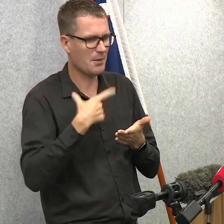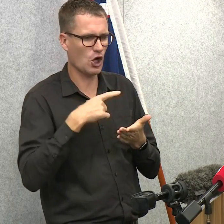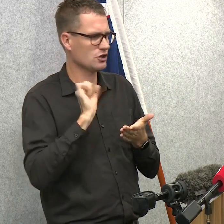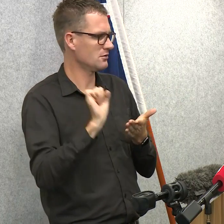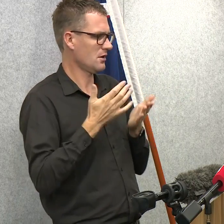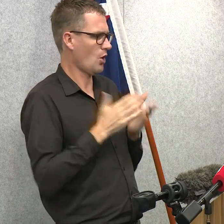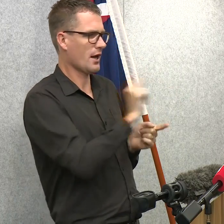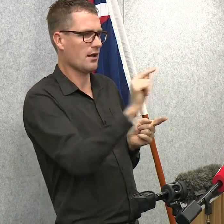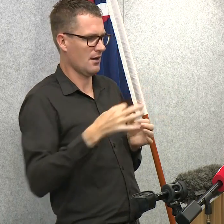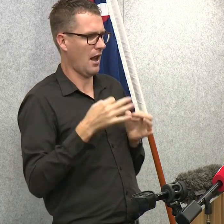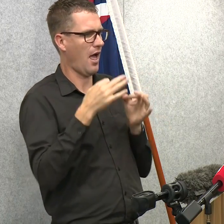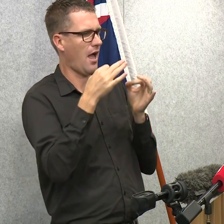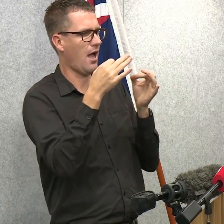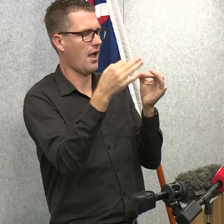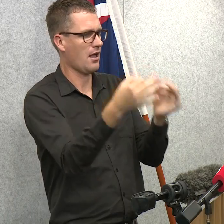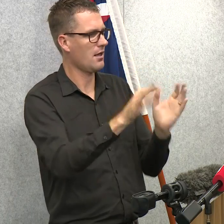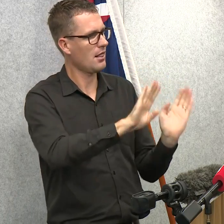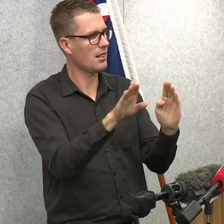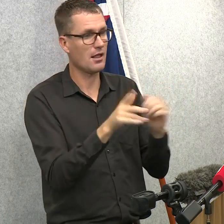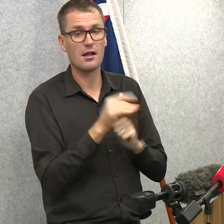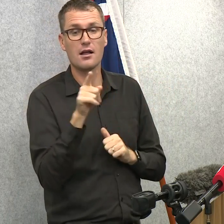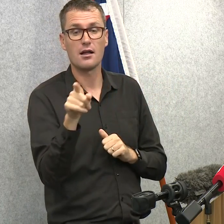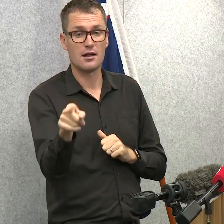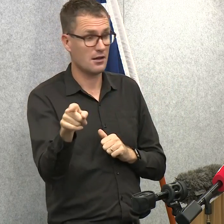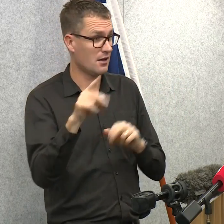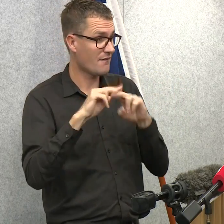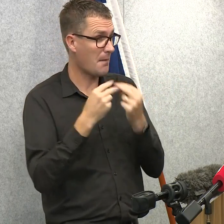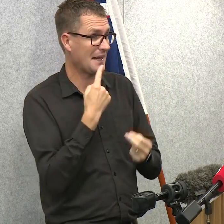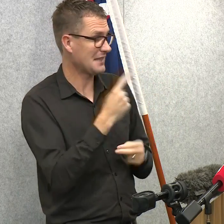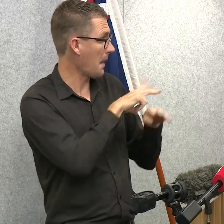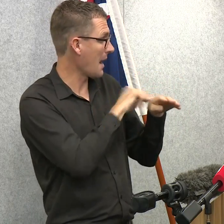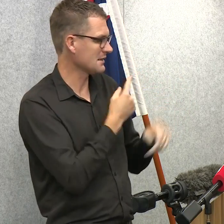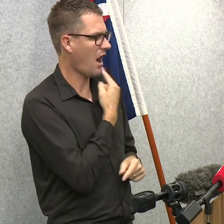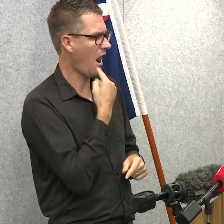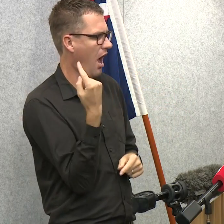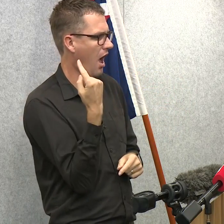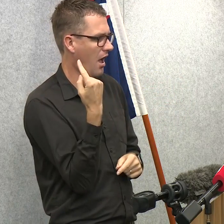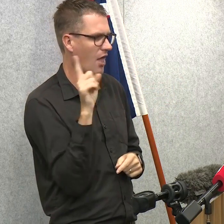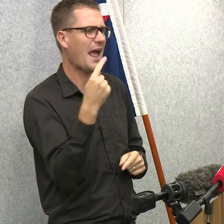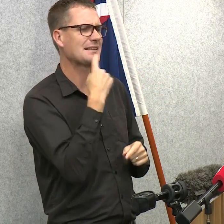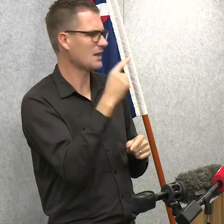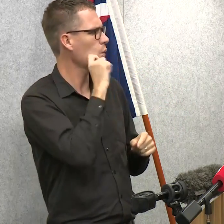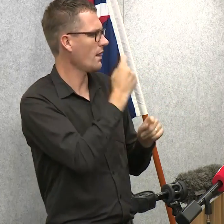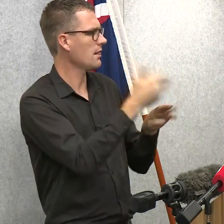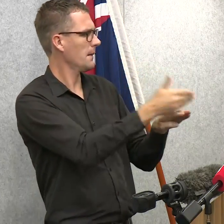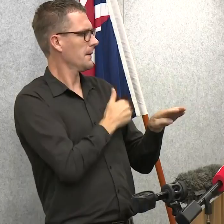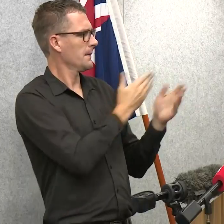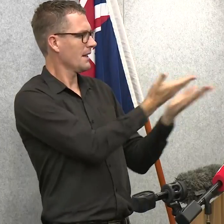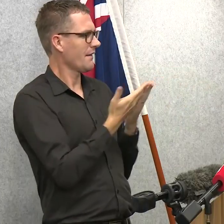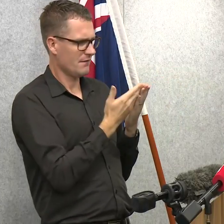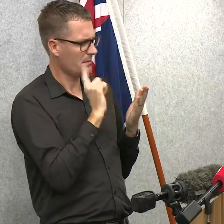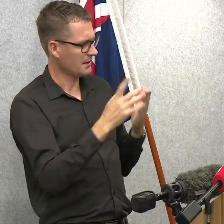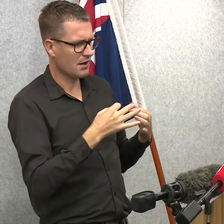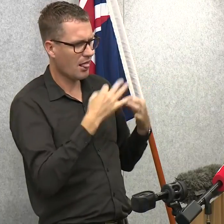Families who say that police have lied to them and said that they'd get them back sooner than they are. Do you think there's an apology needed from you